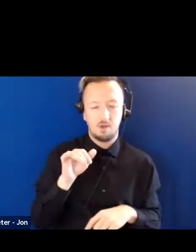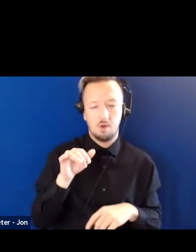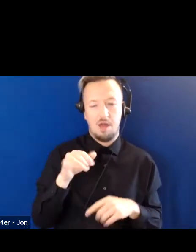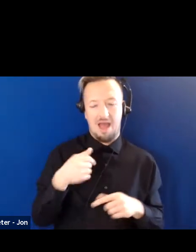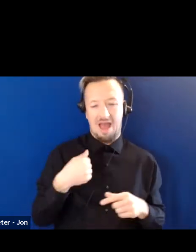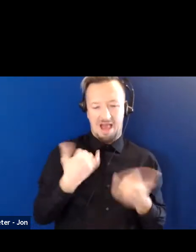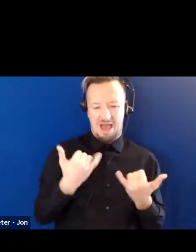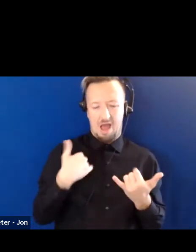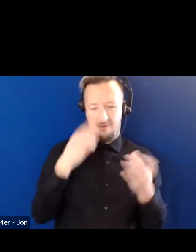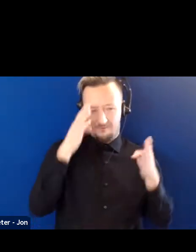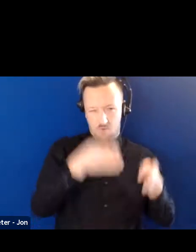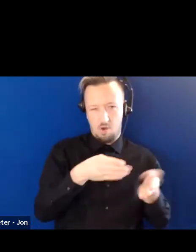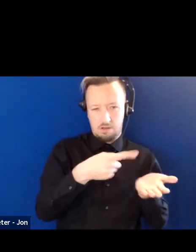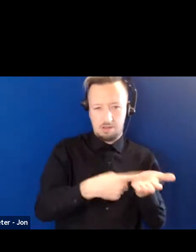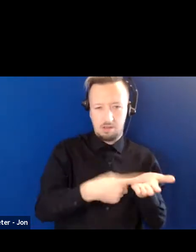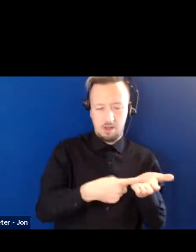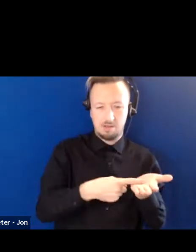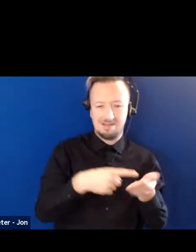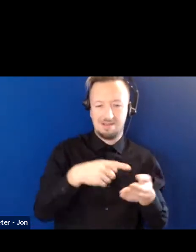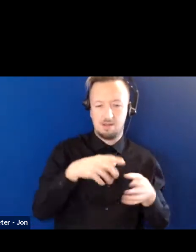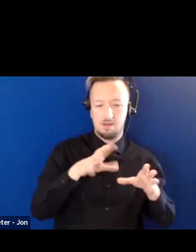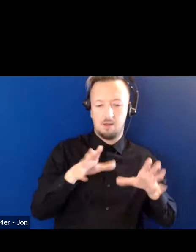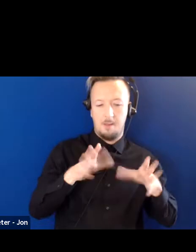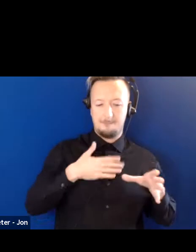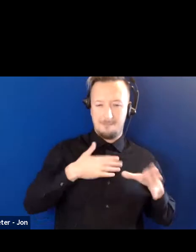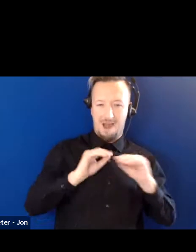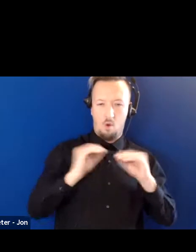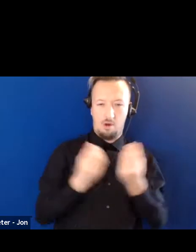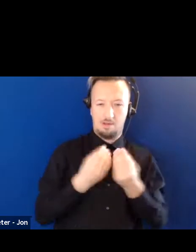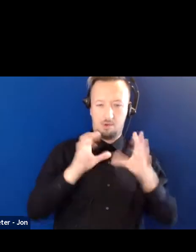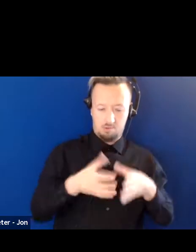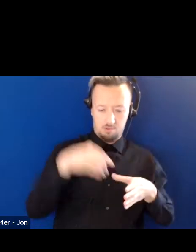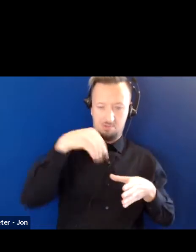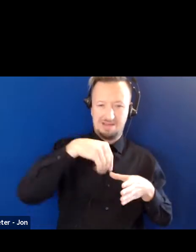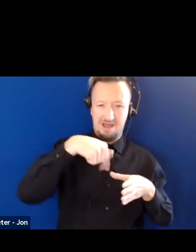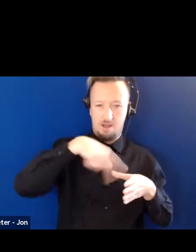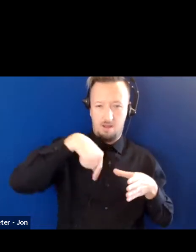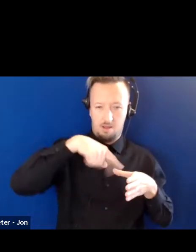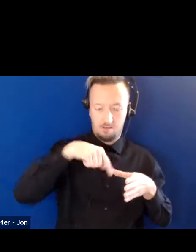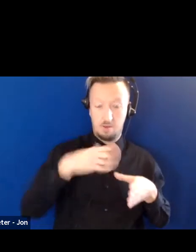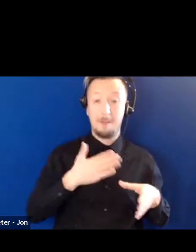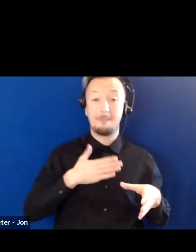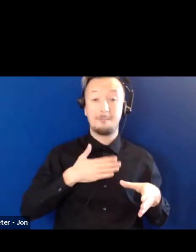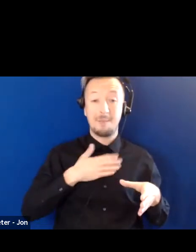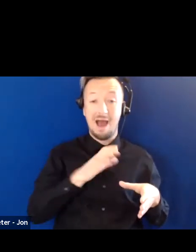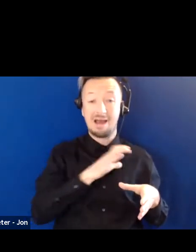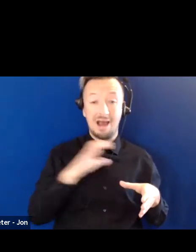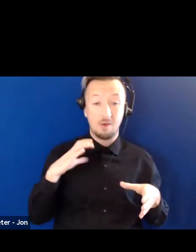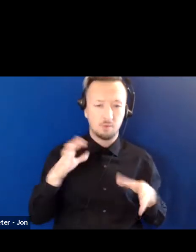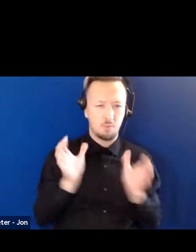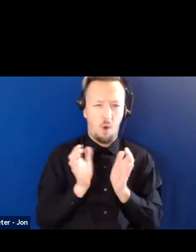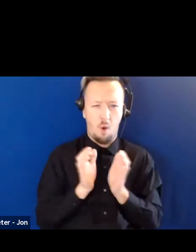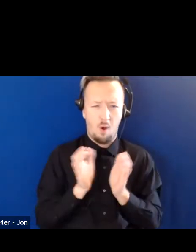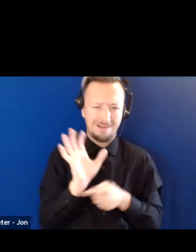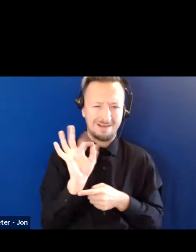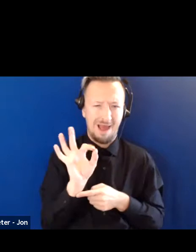on to Shelly to talk about her experiences. On my council, we have a very small council. We have 9